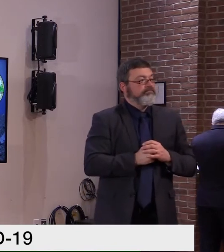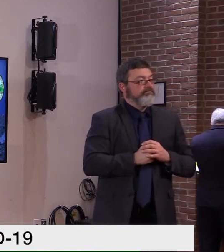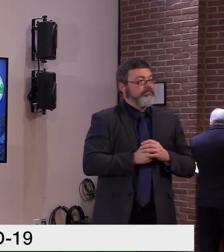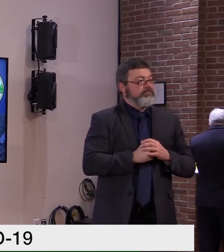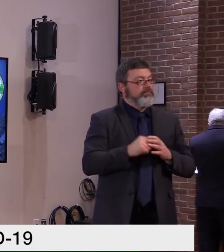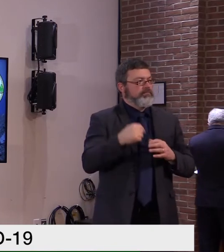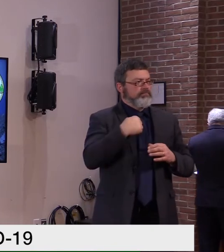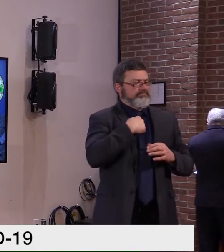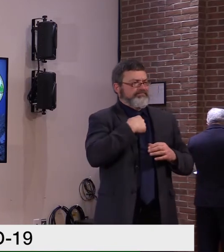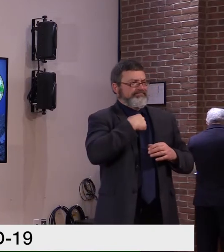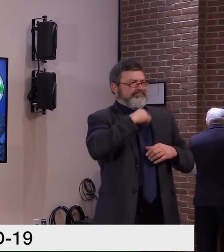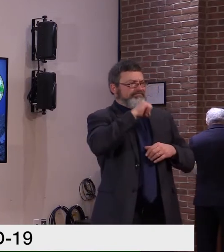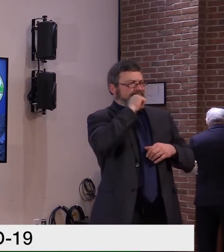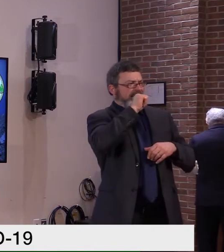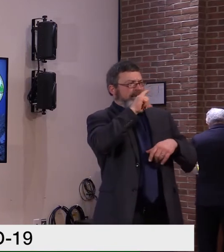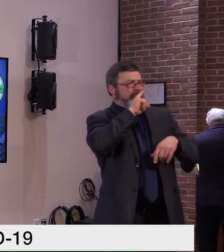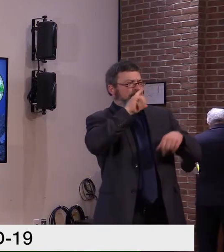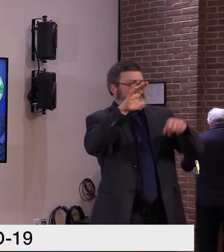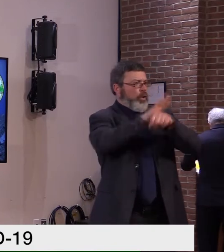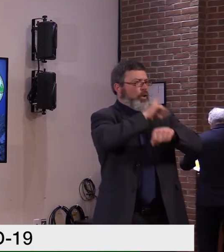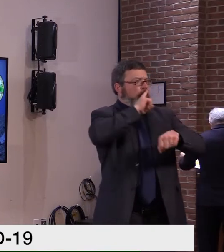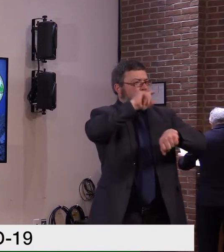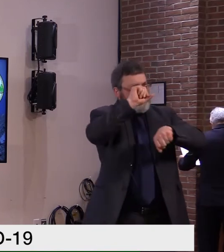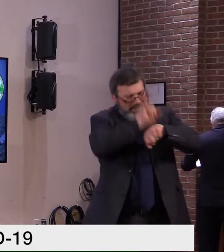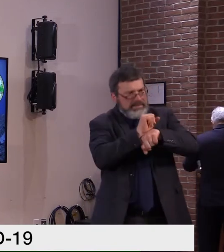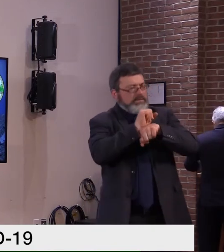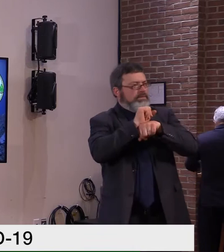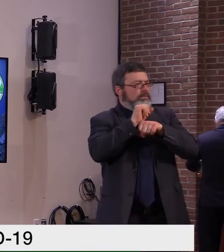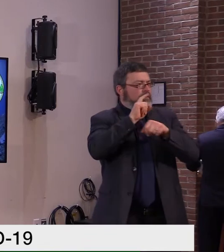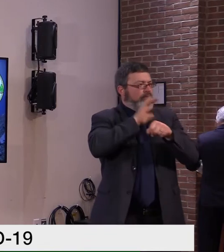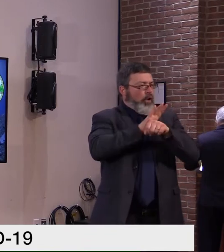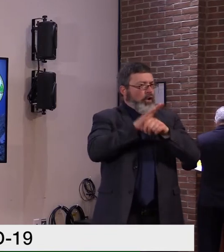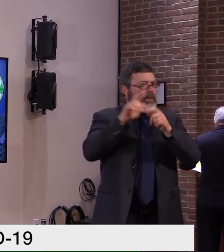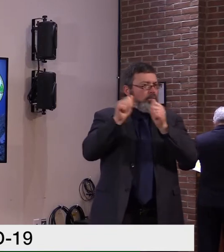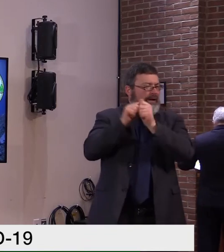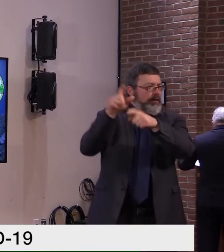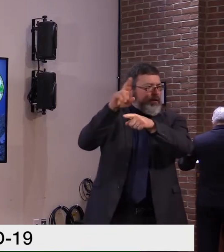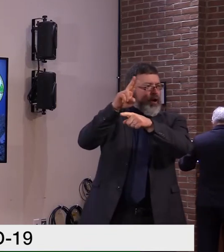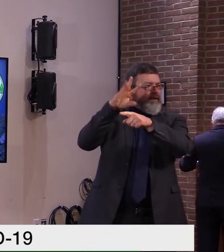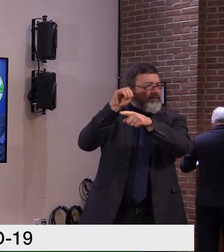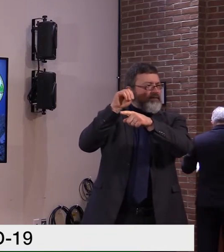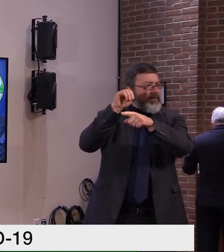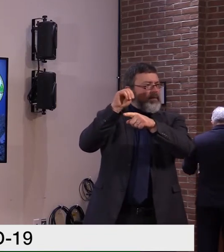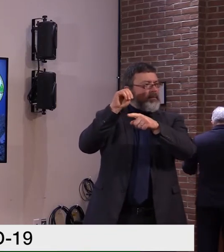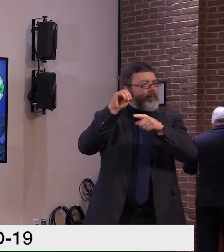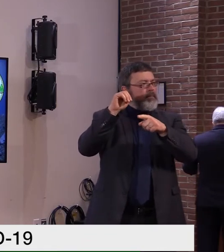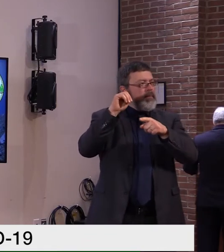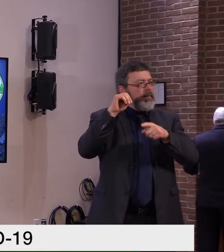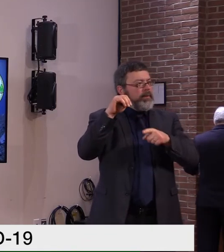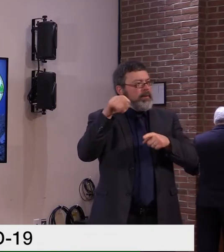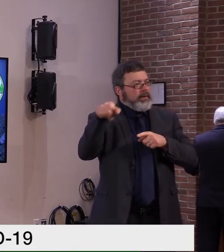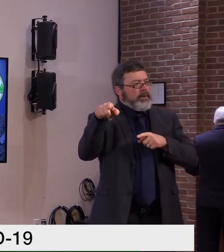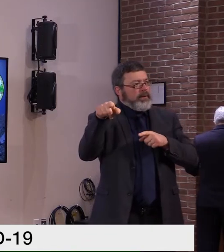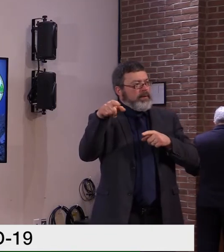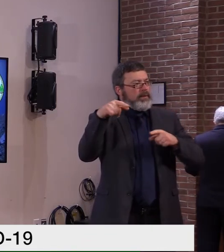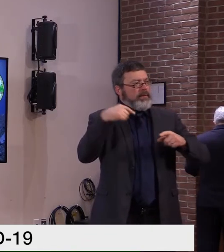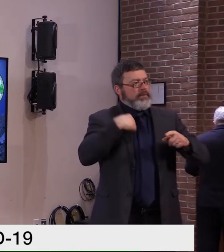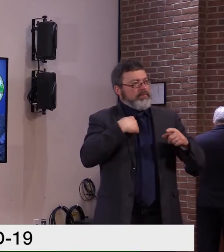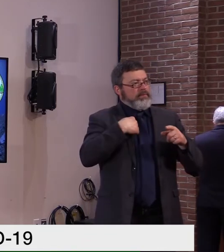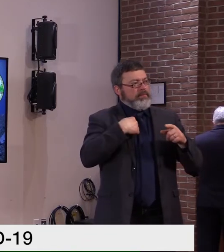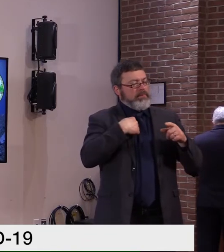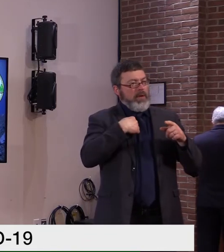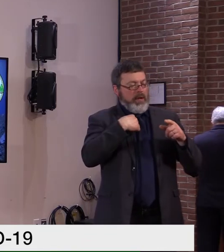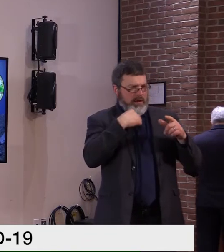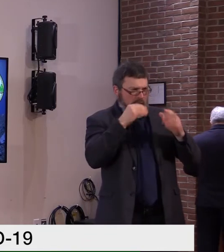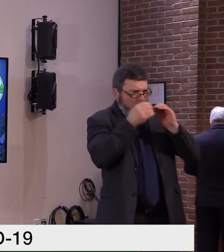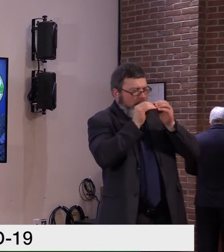having. Our numbers have been trending a bit lower than they were in mid-November, but we still have